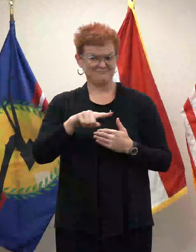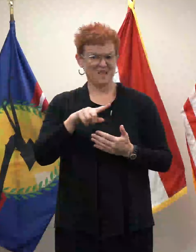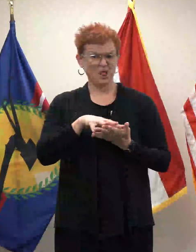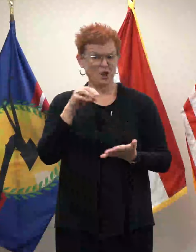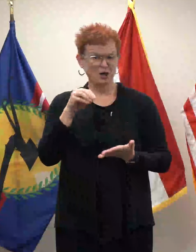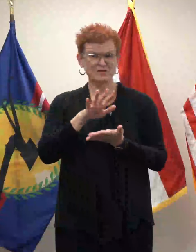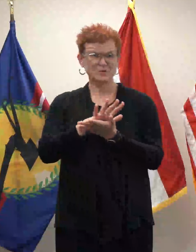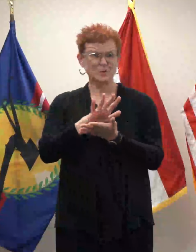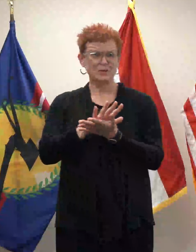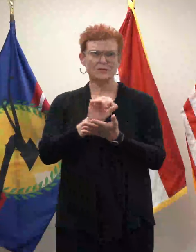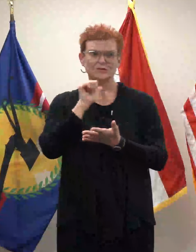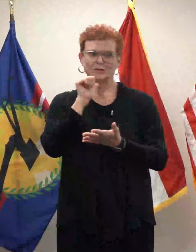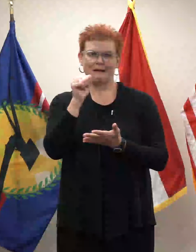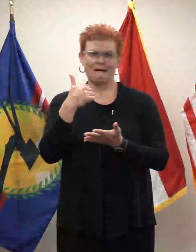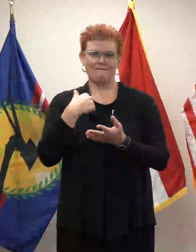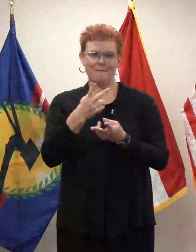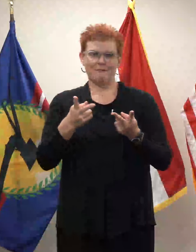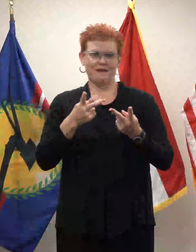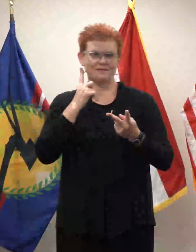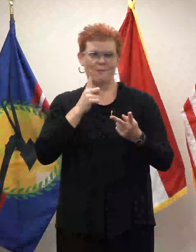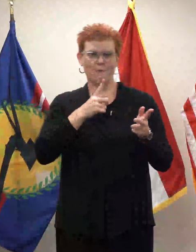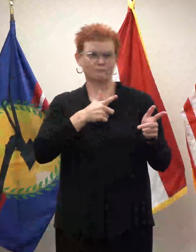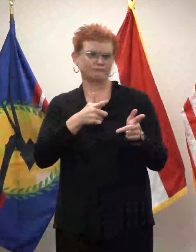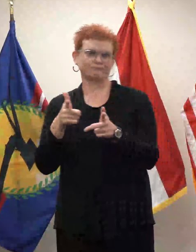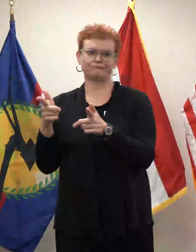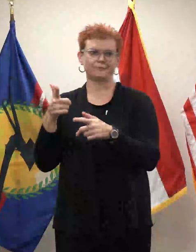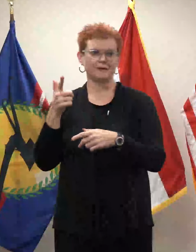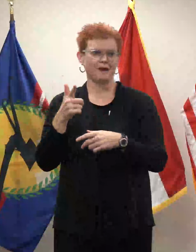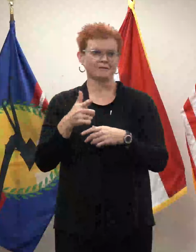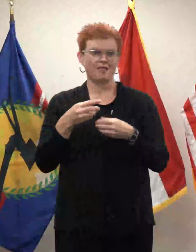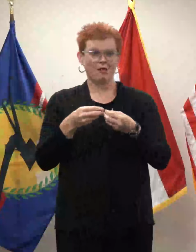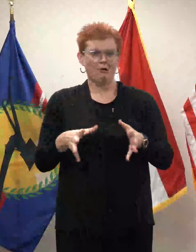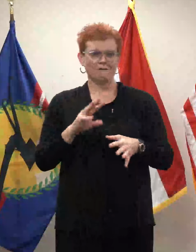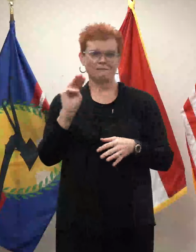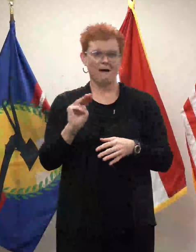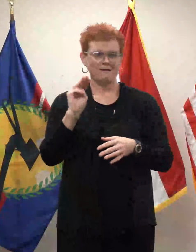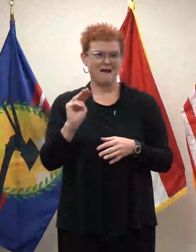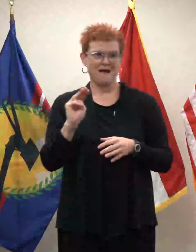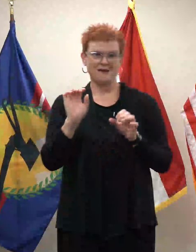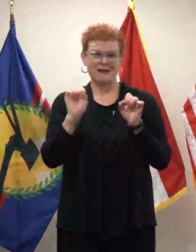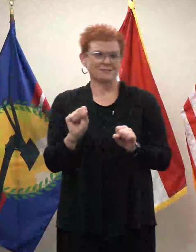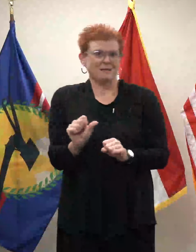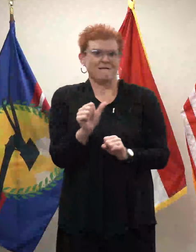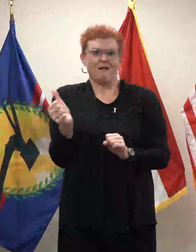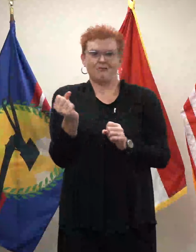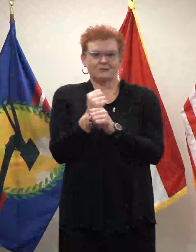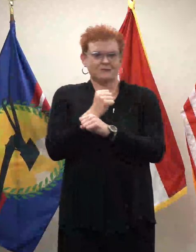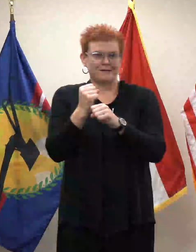fade. We cannot let the lives lost Monday just be another startling statistic when talking about gun violence in